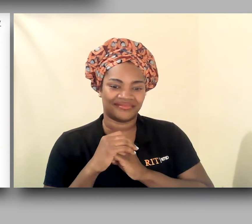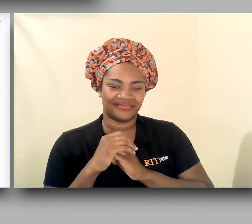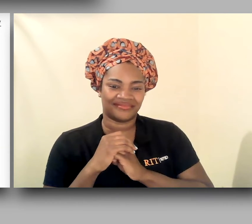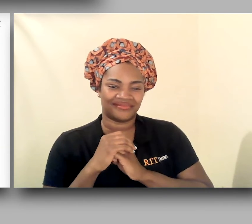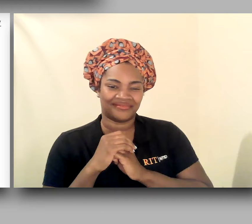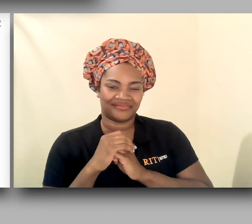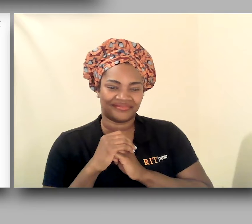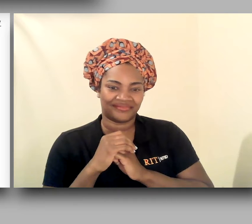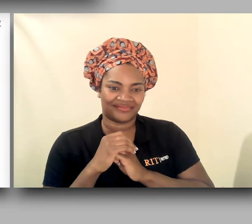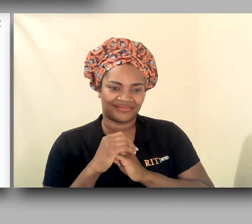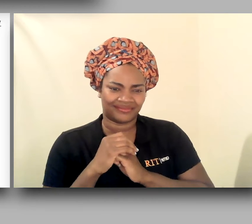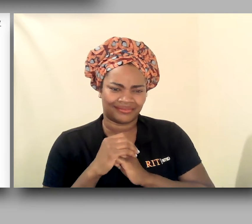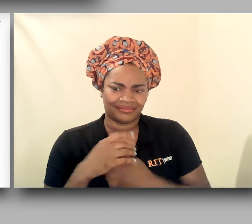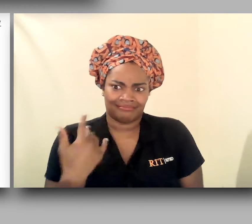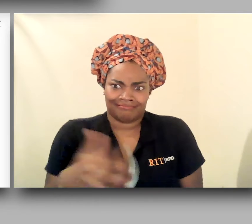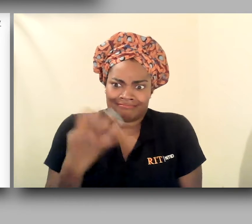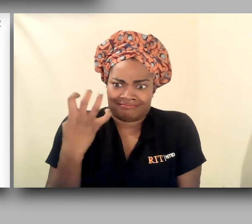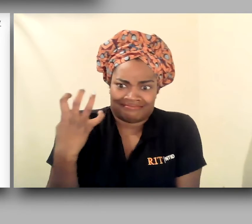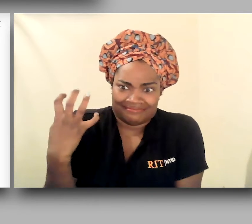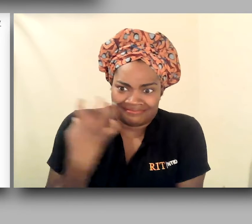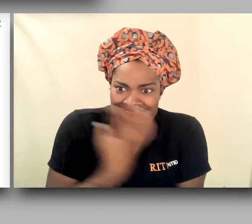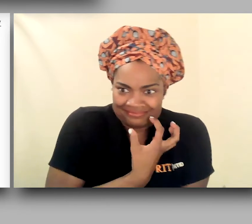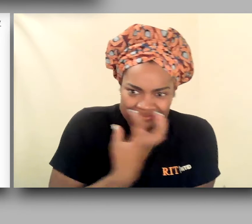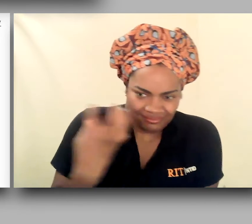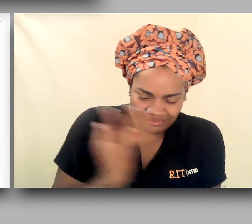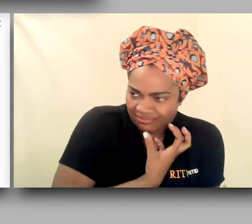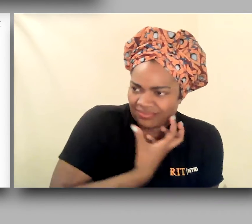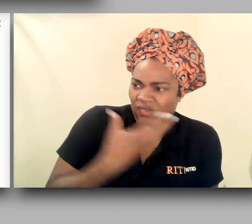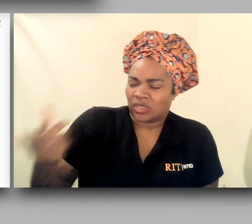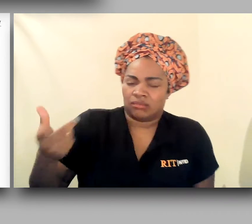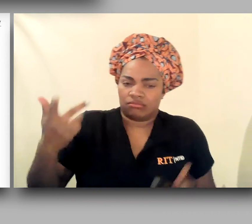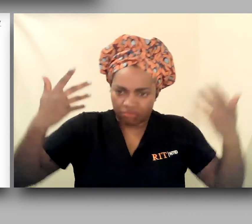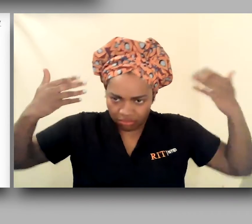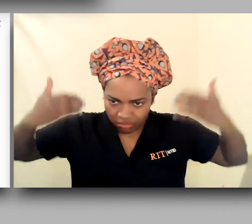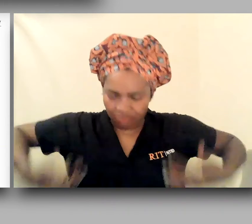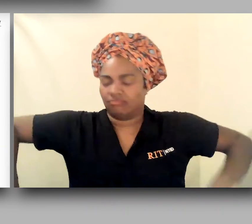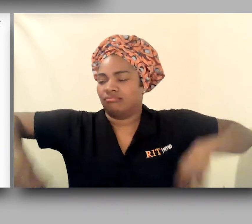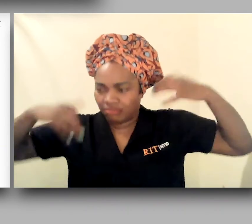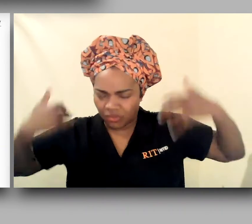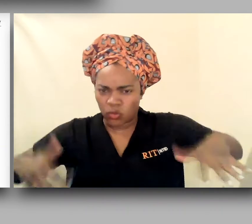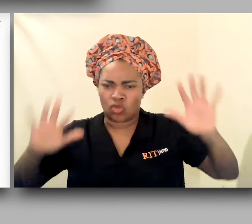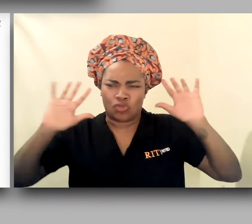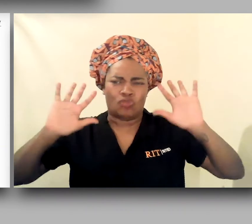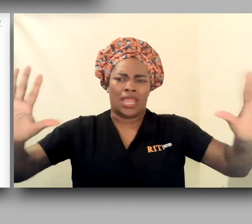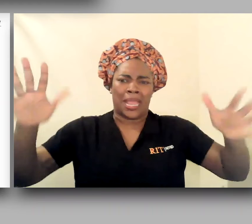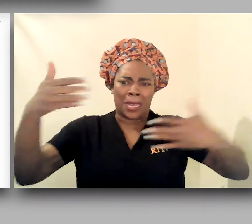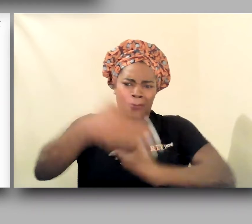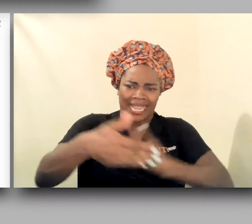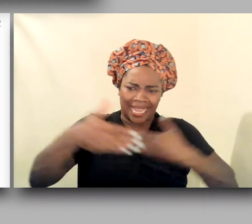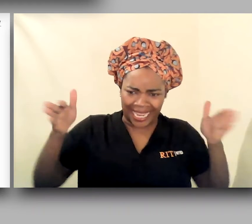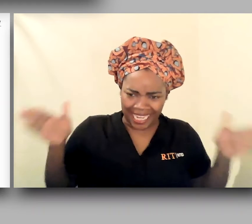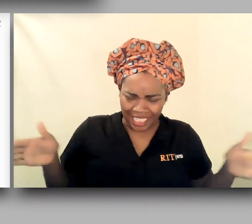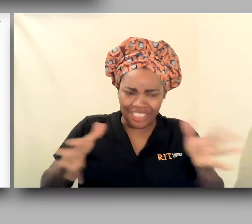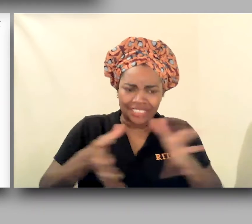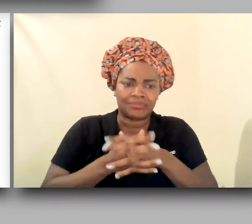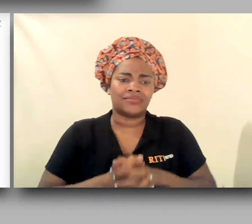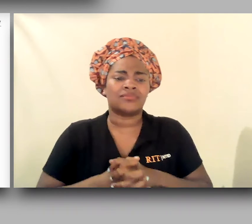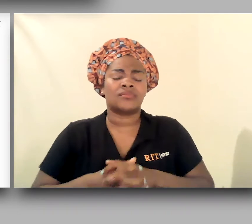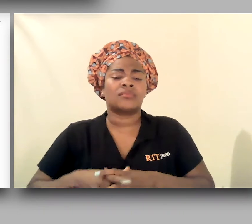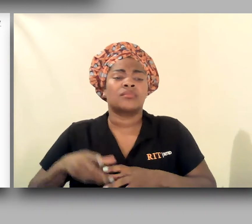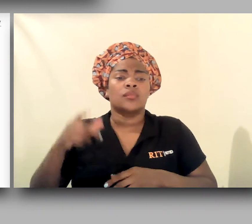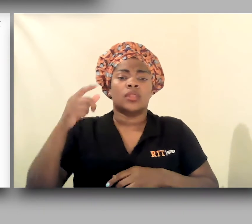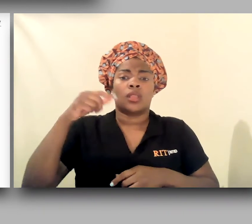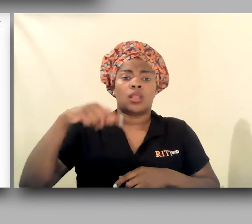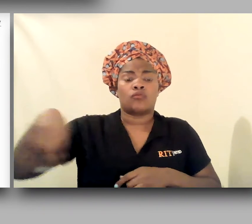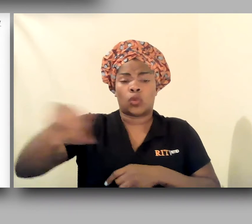Wow, this is a really good prize. This is a great box in a sense you can get. So if you win